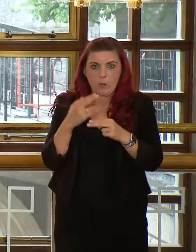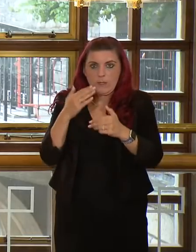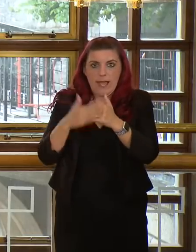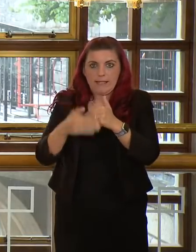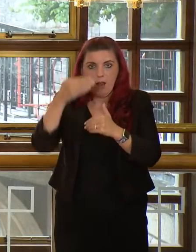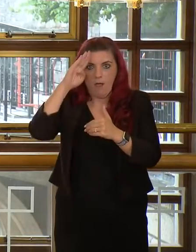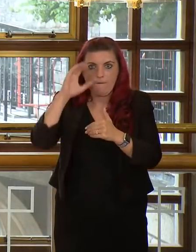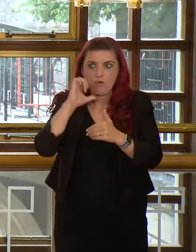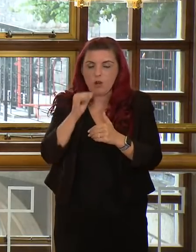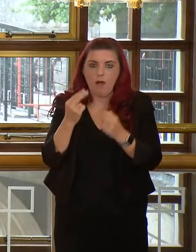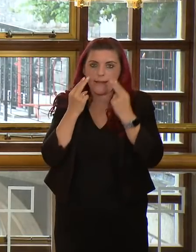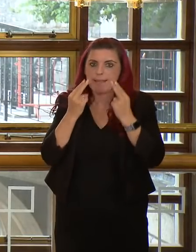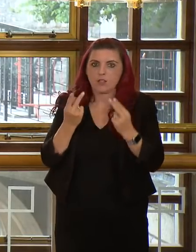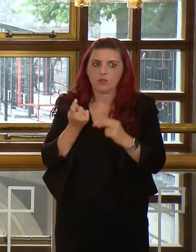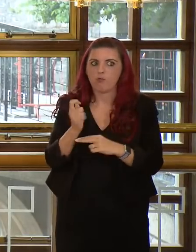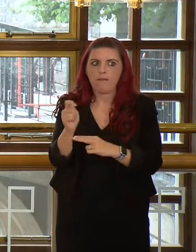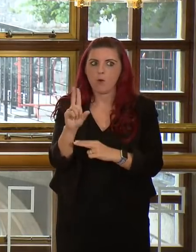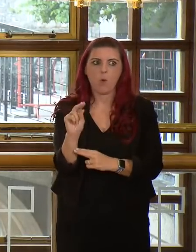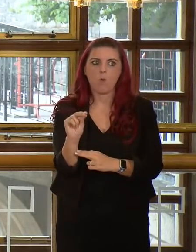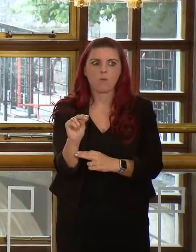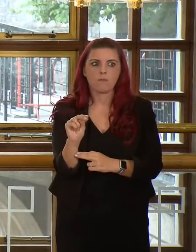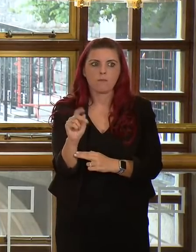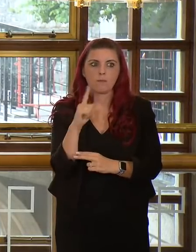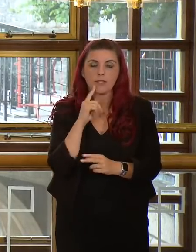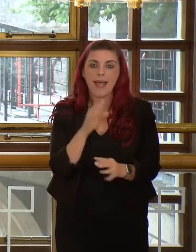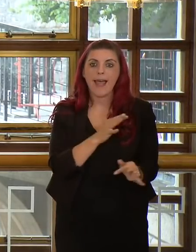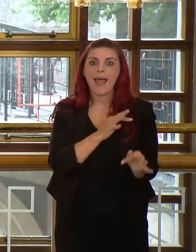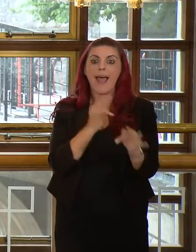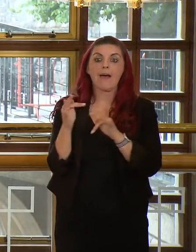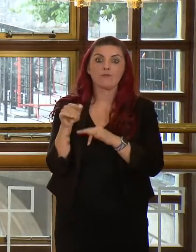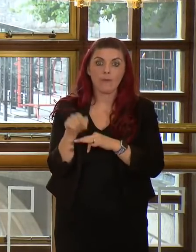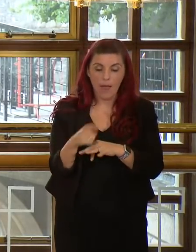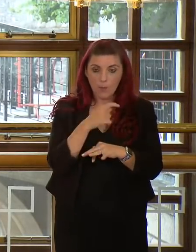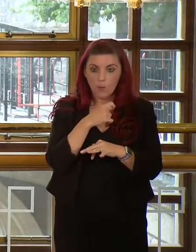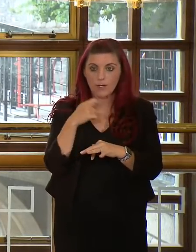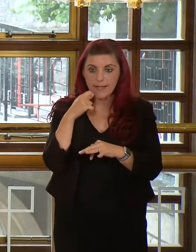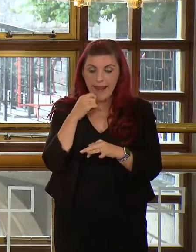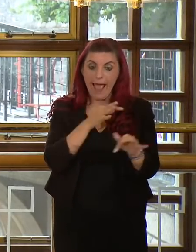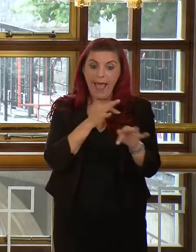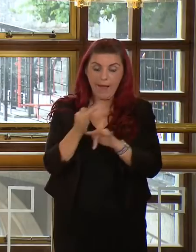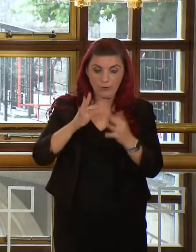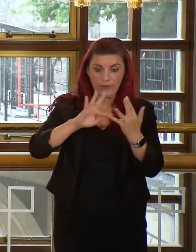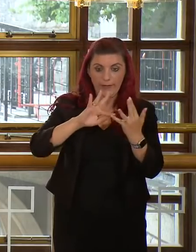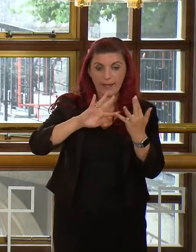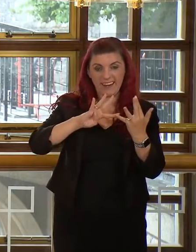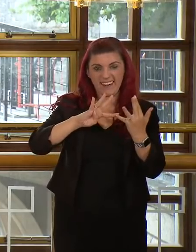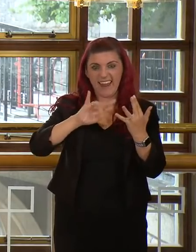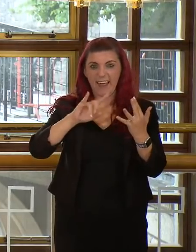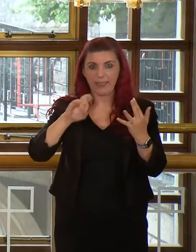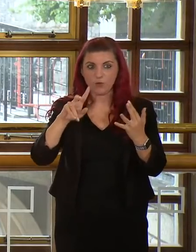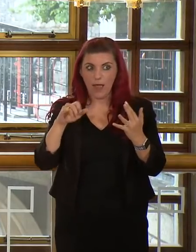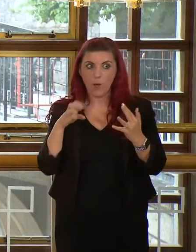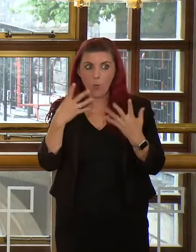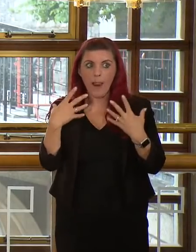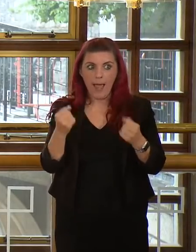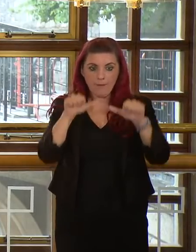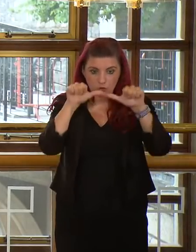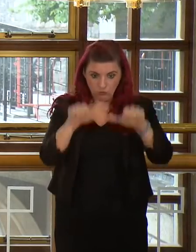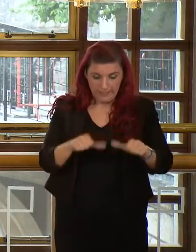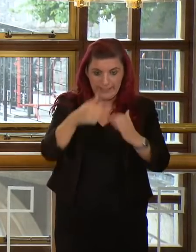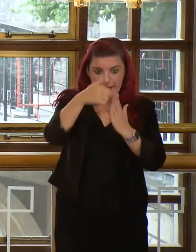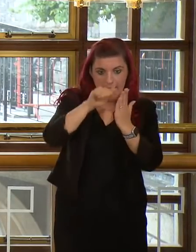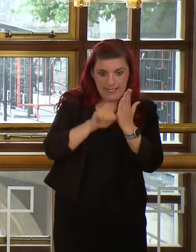island, and that stands. But we are signalling that come the 9th of July, we will have a list of countries, a green list of